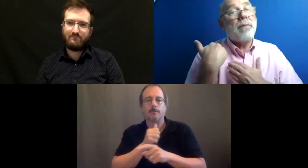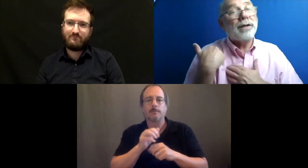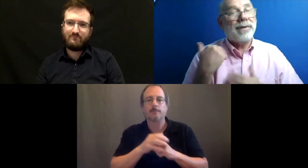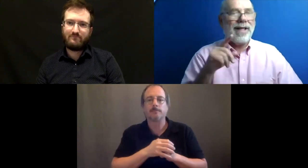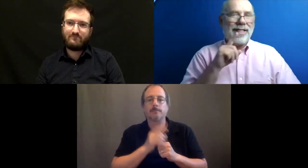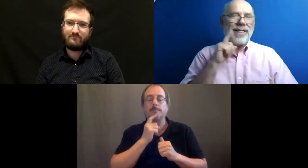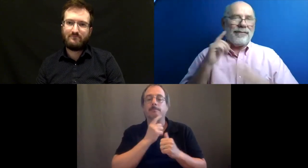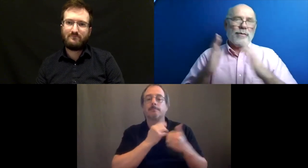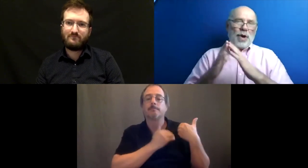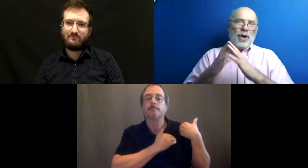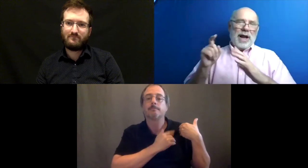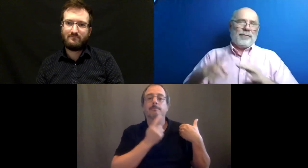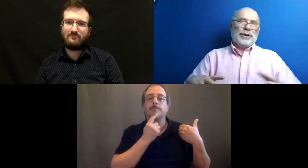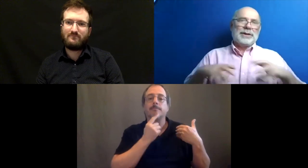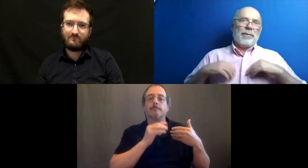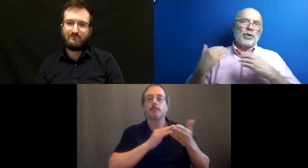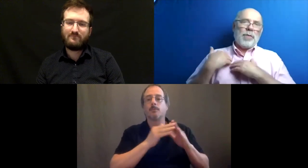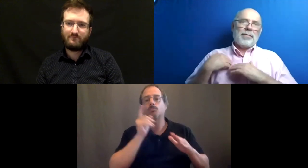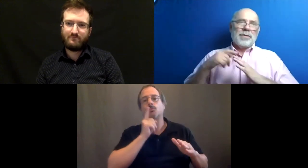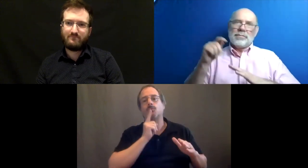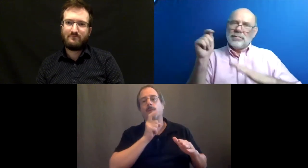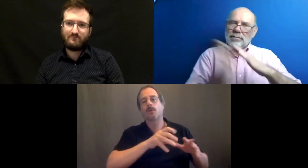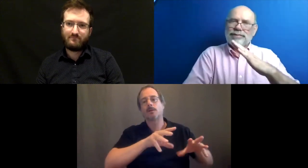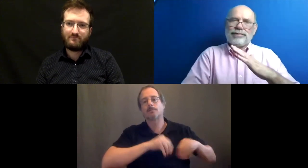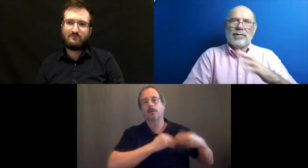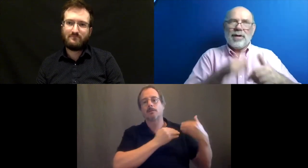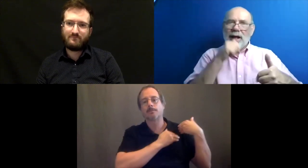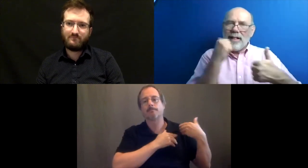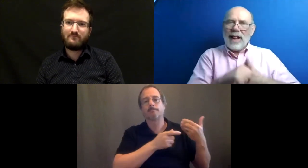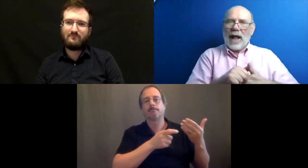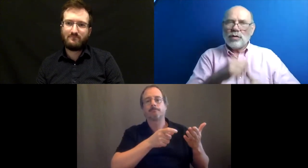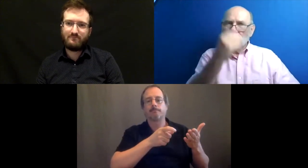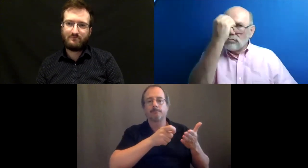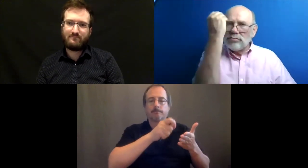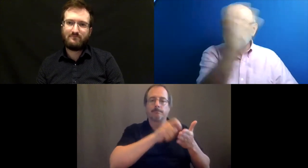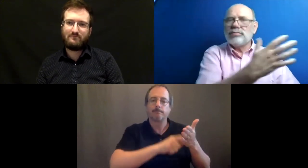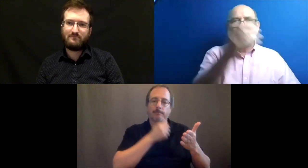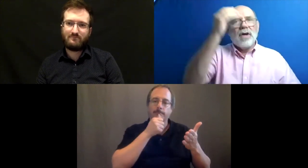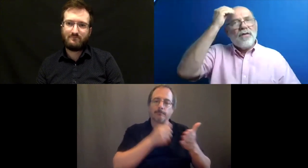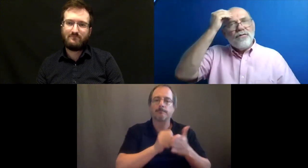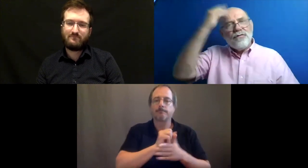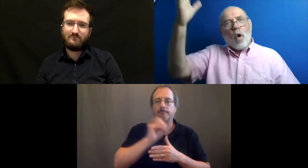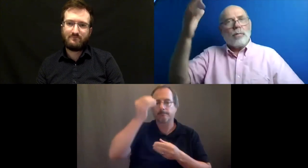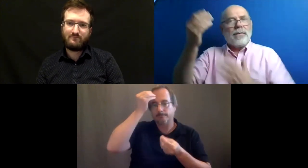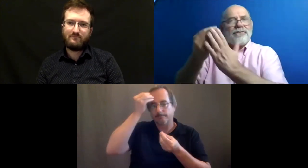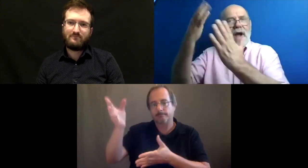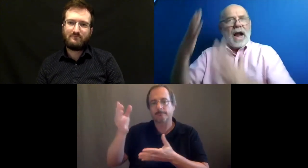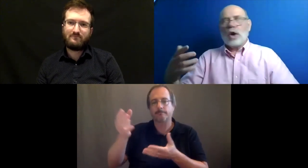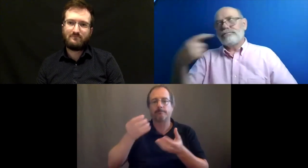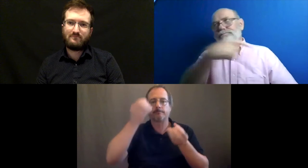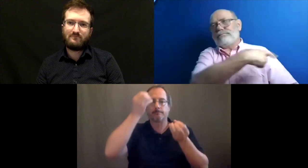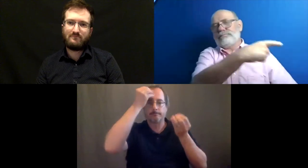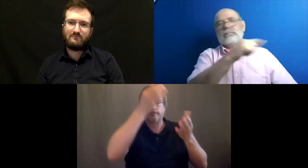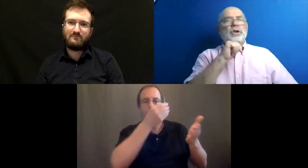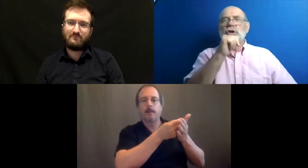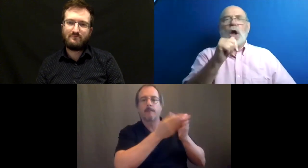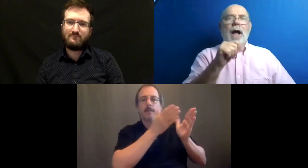need to change their attitudes. And the deaf community need to take responsibility and inform the